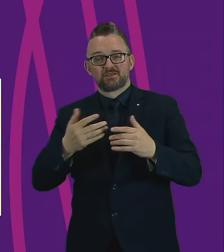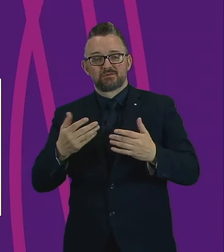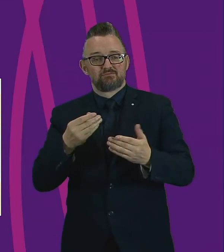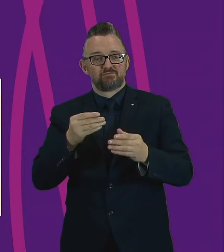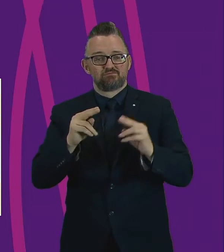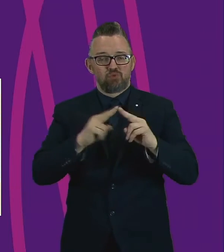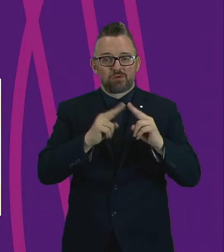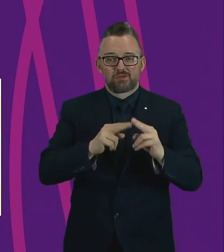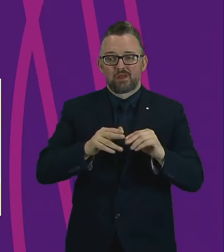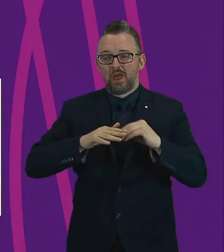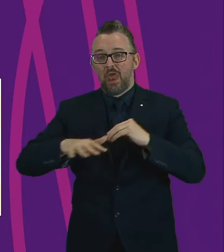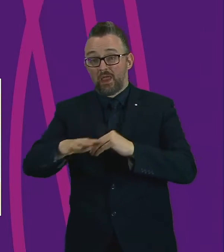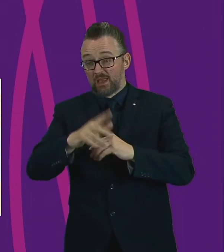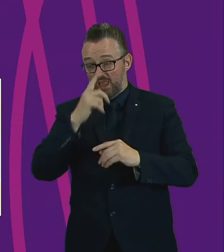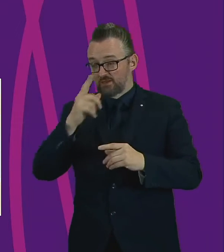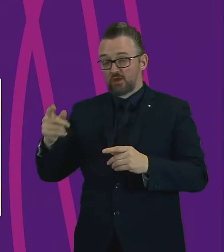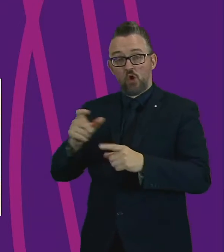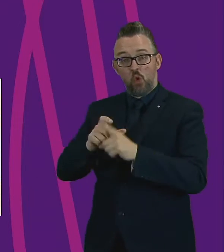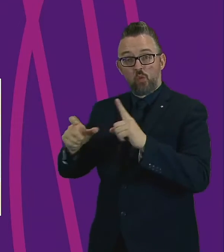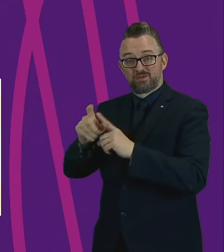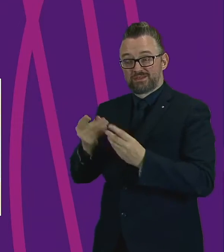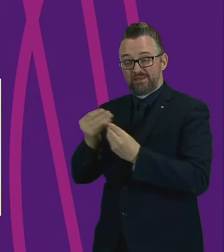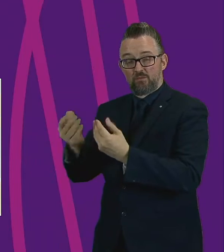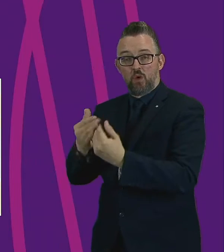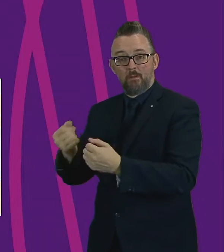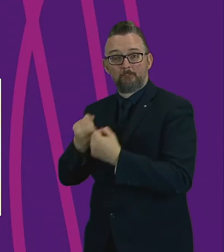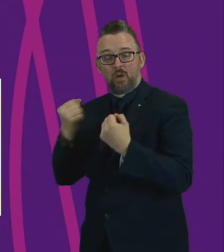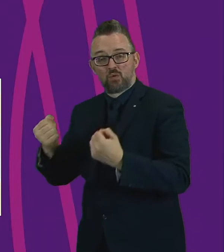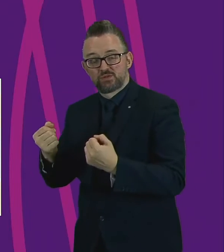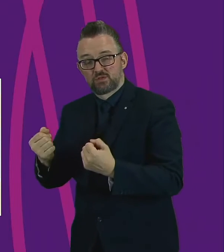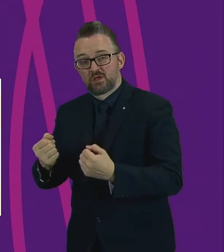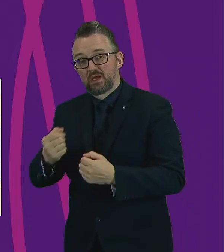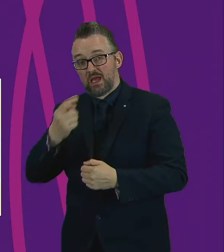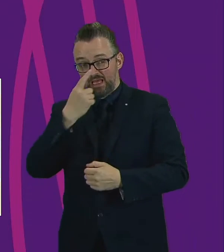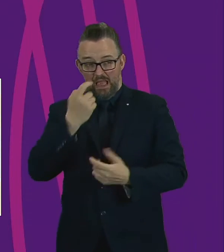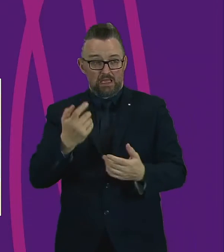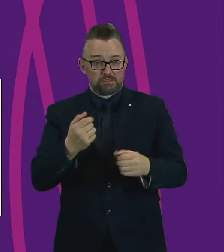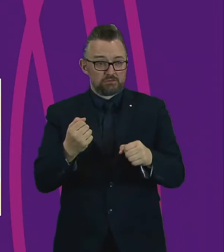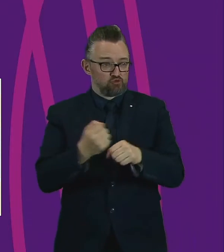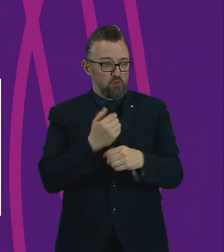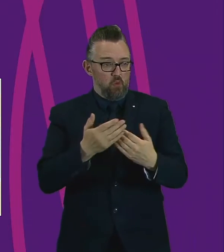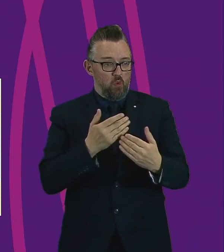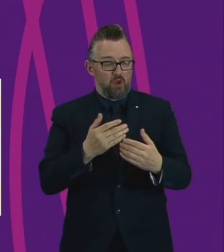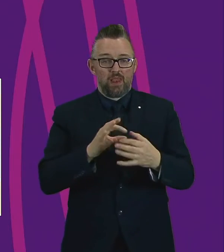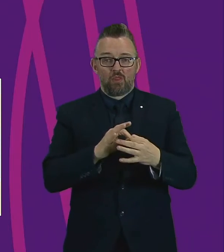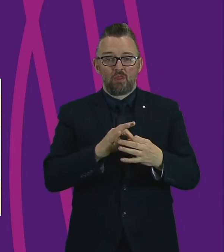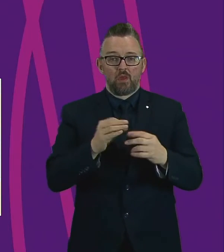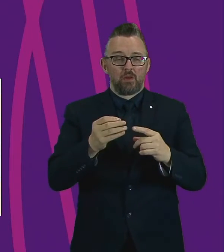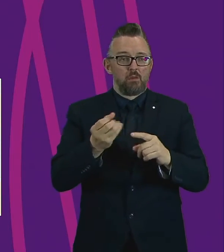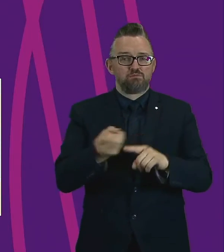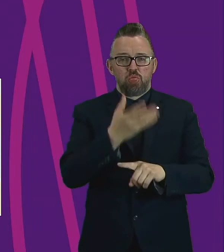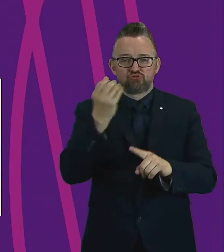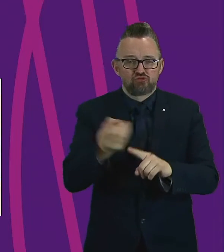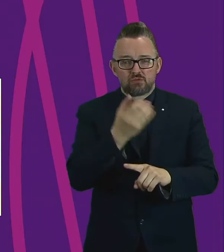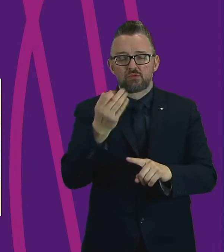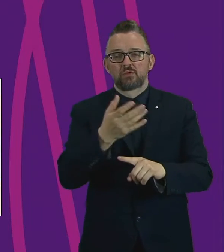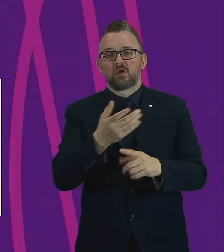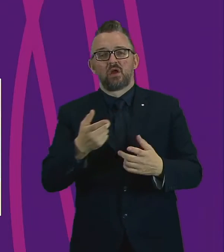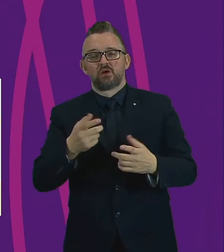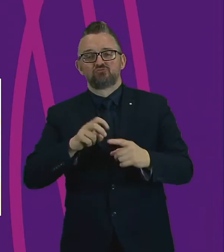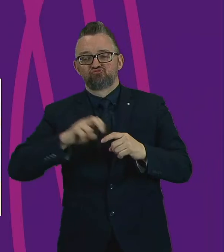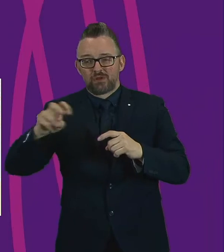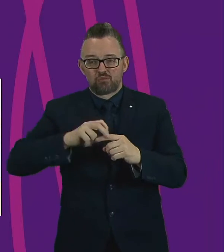more power to local communities and local councils. It can do more on tackling health inequalities, pollution, access to affordable transport,